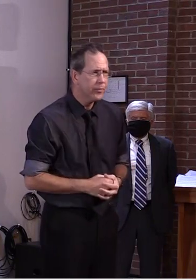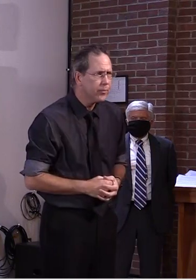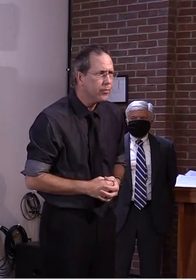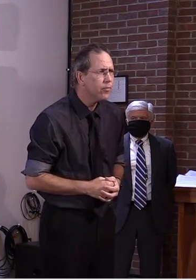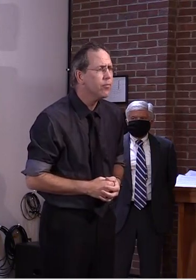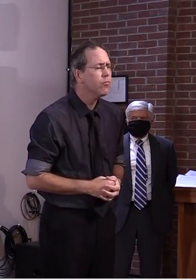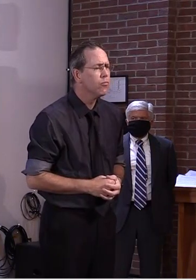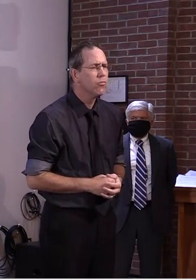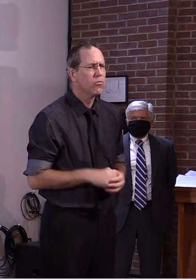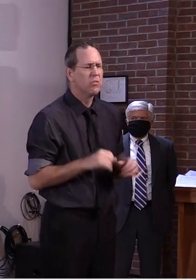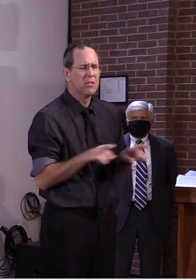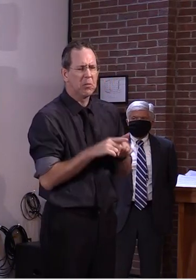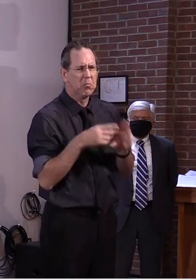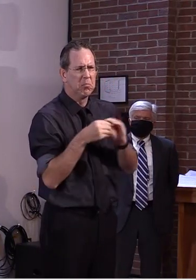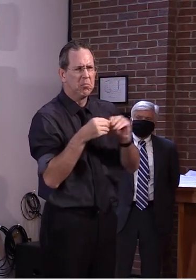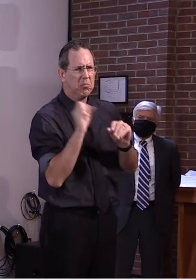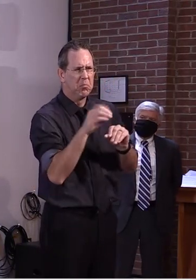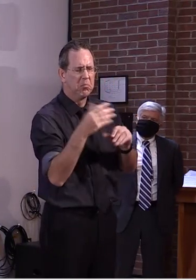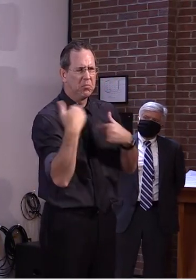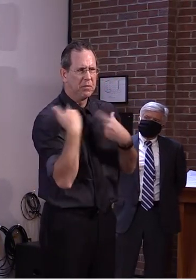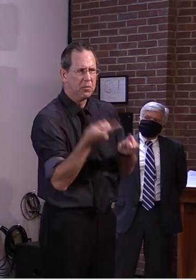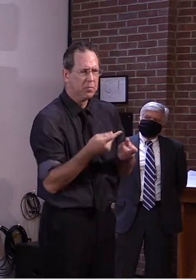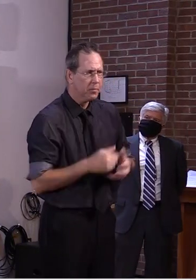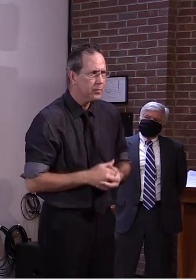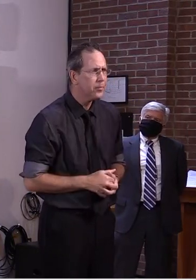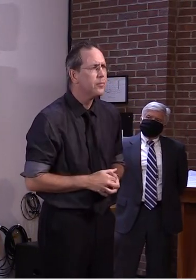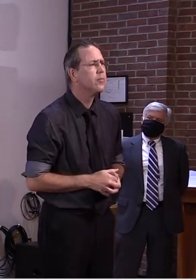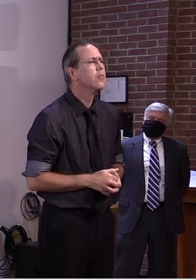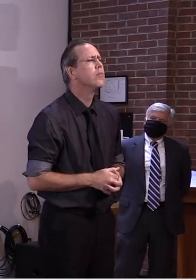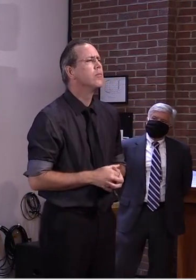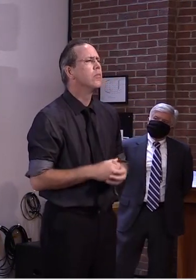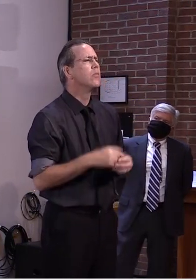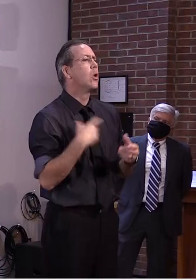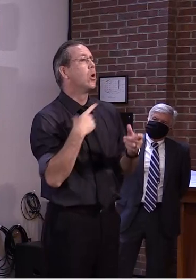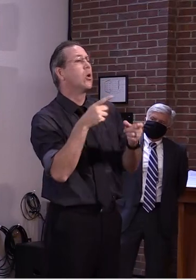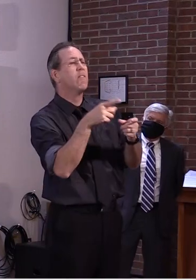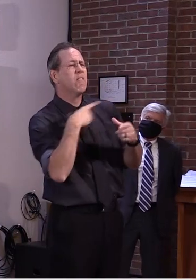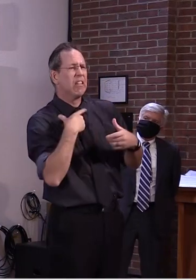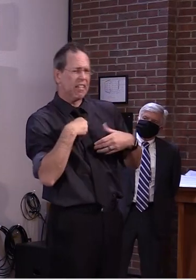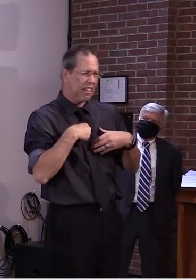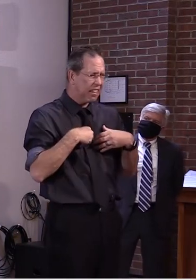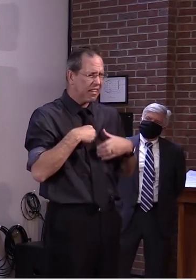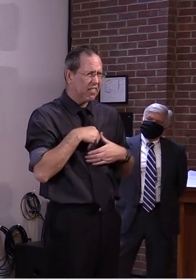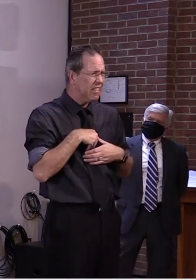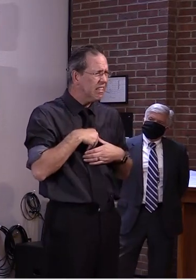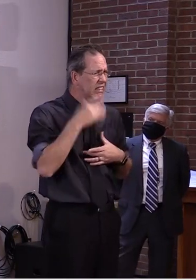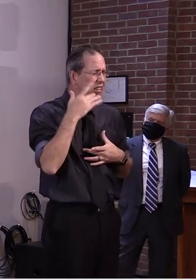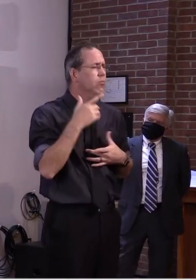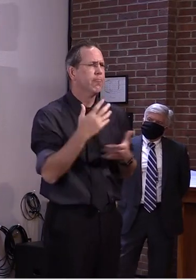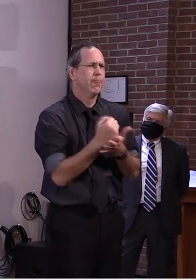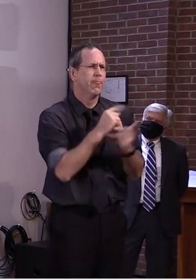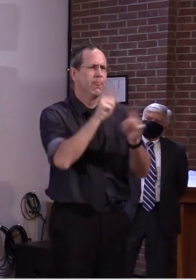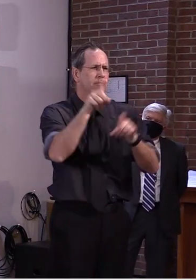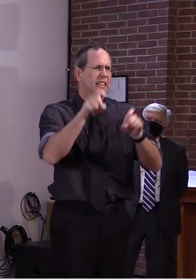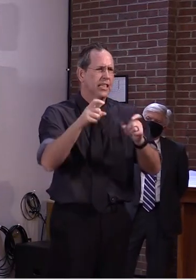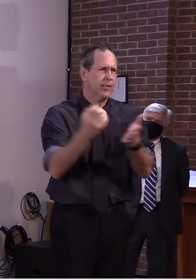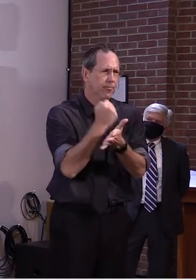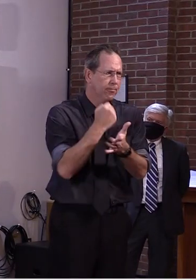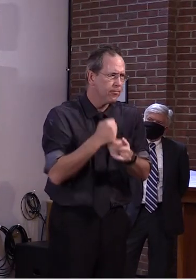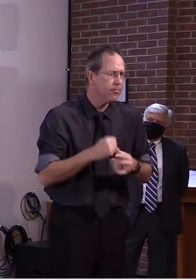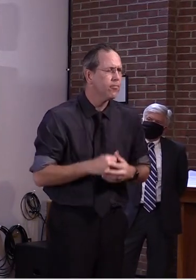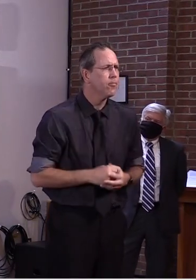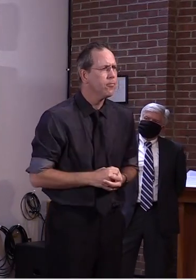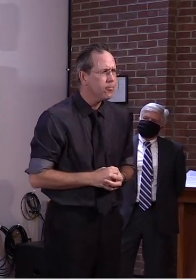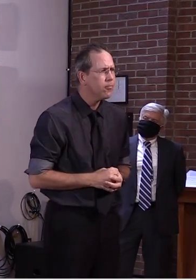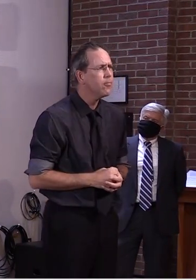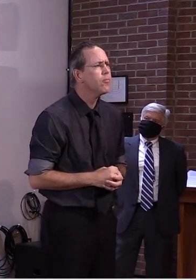If you think you should get tested, talk with your healthcare provider. The health department recommends testing if you have